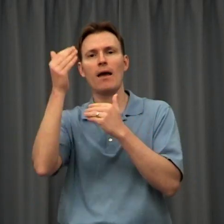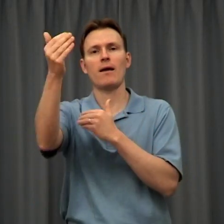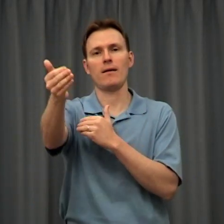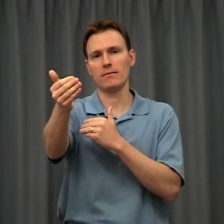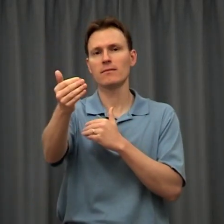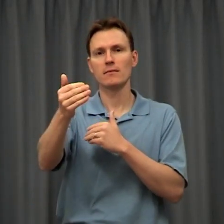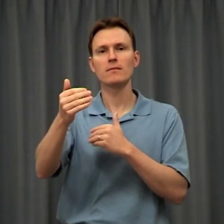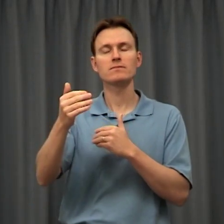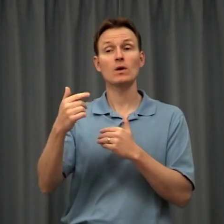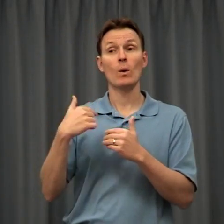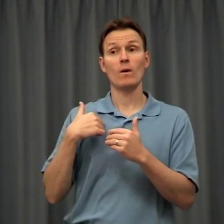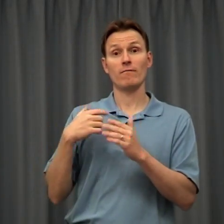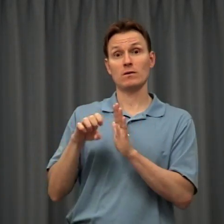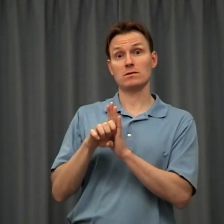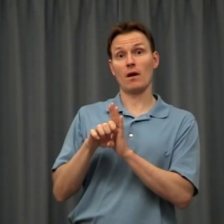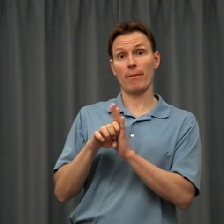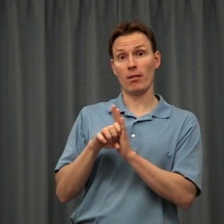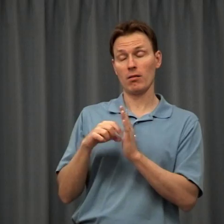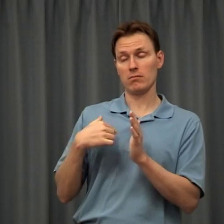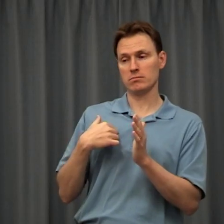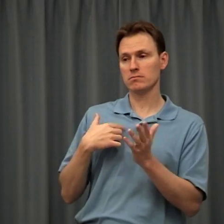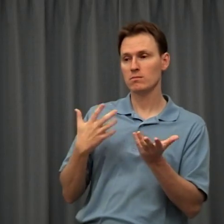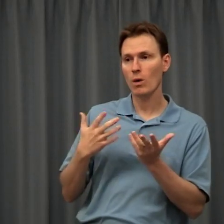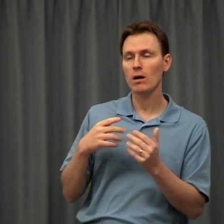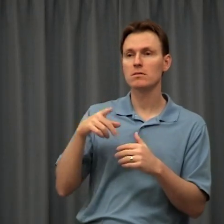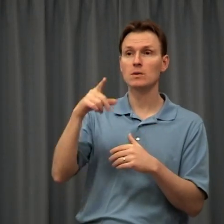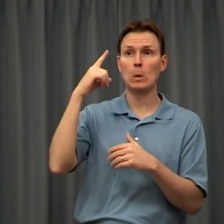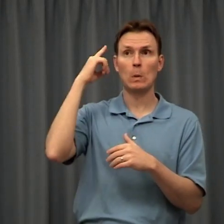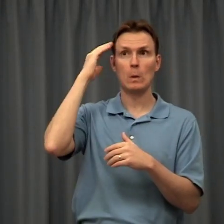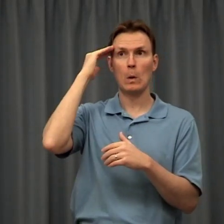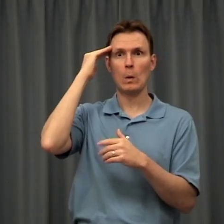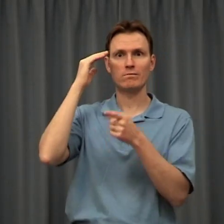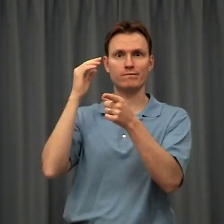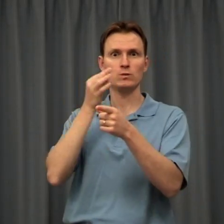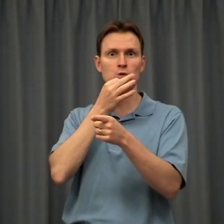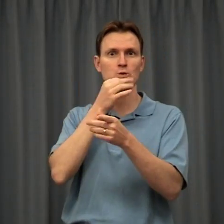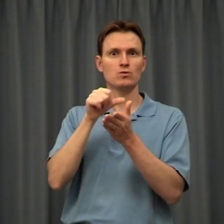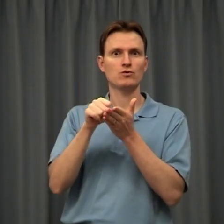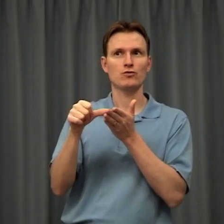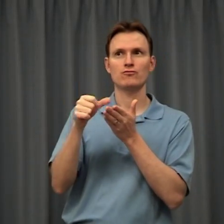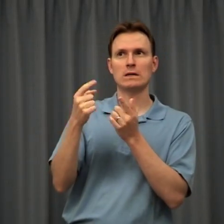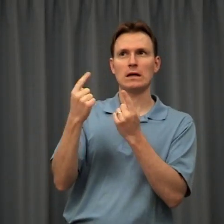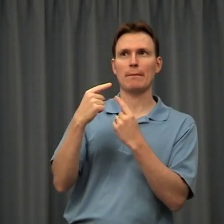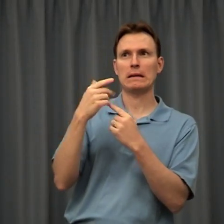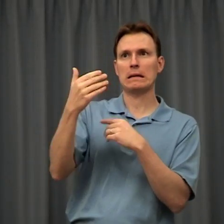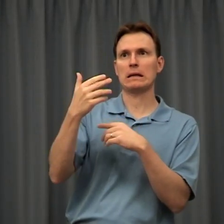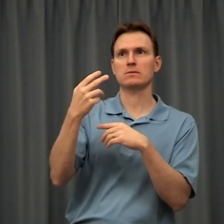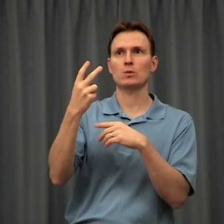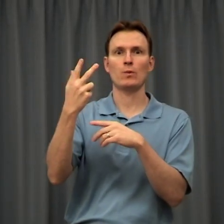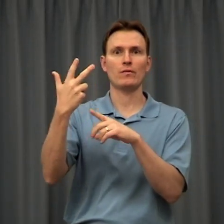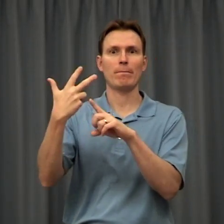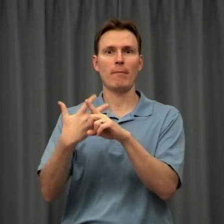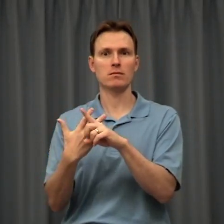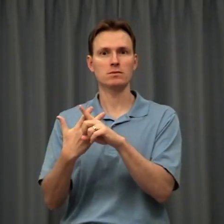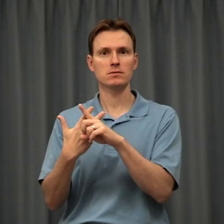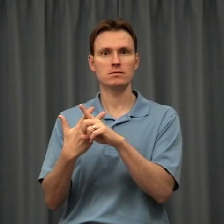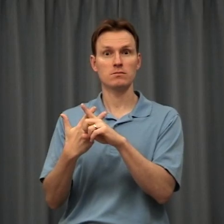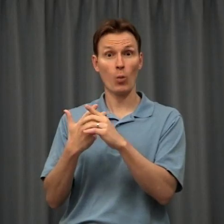also want to encourage you to prepare yourself, to think ahead. For example, if you know there's a surgery coming up soon,